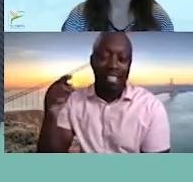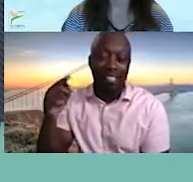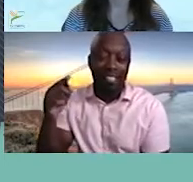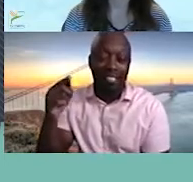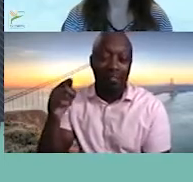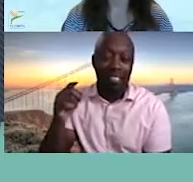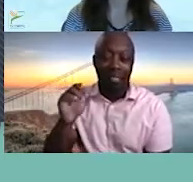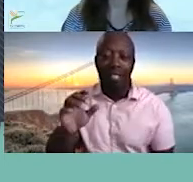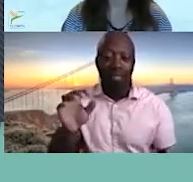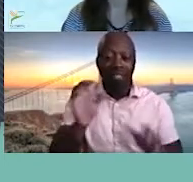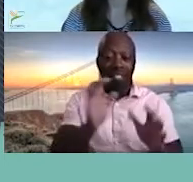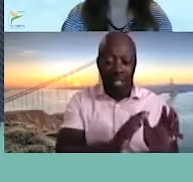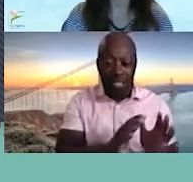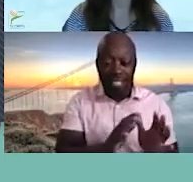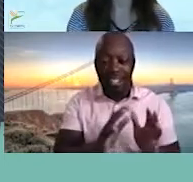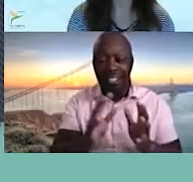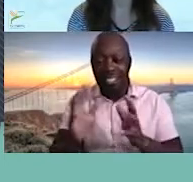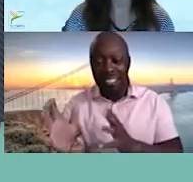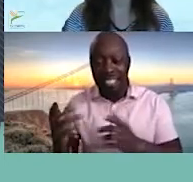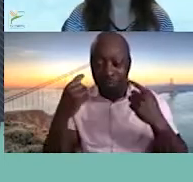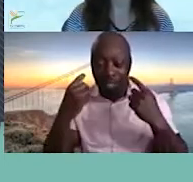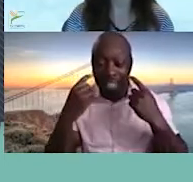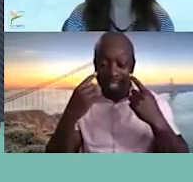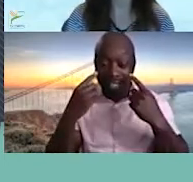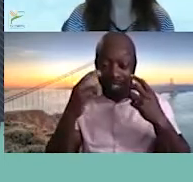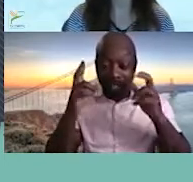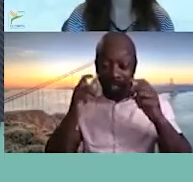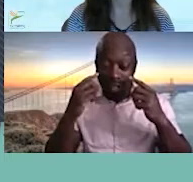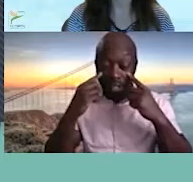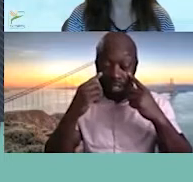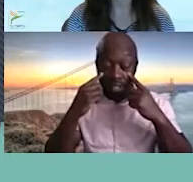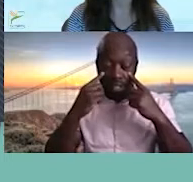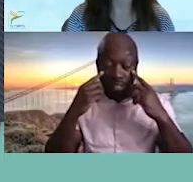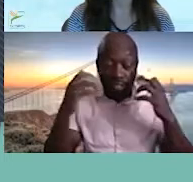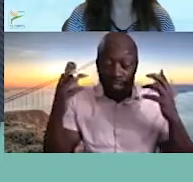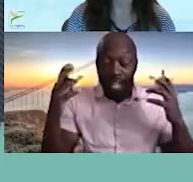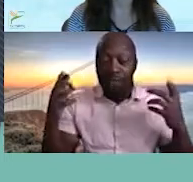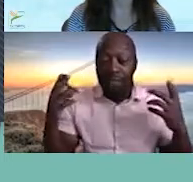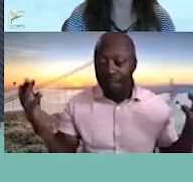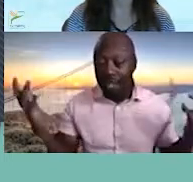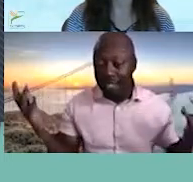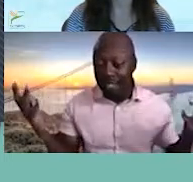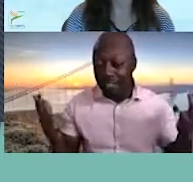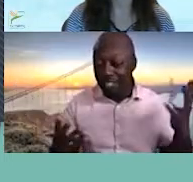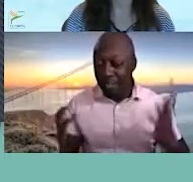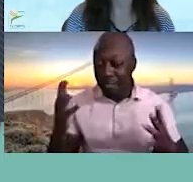it again, because sometimes you have to slow it down to see it. And my eyes I have deaf eyes. If you might not know